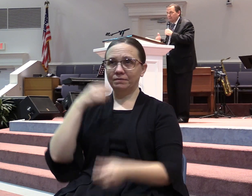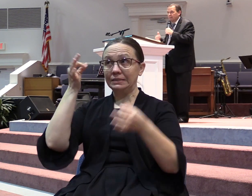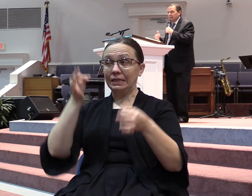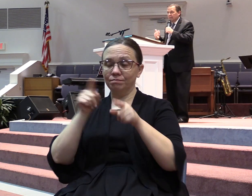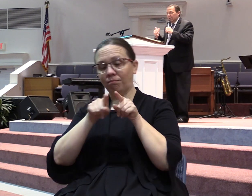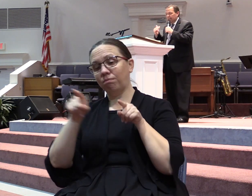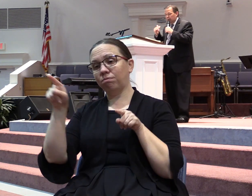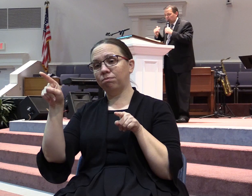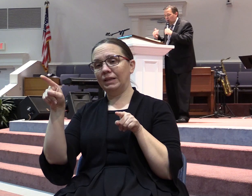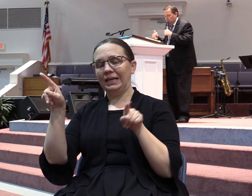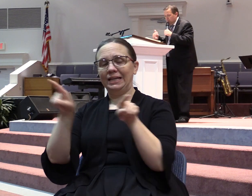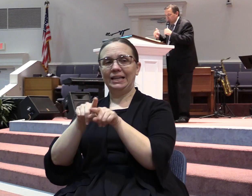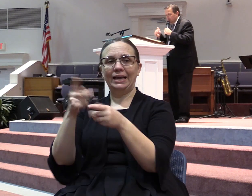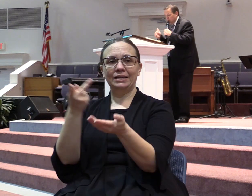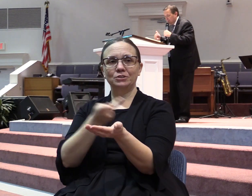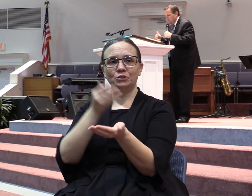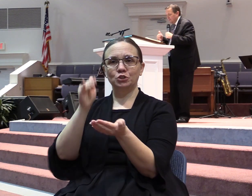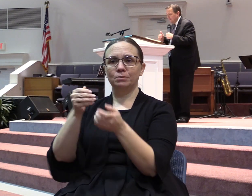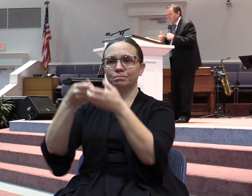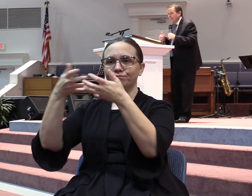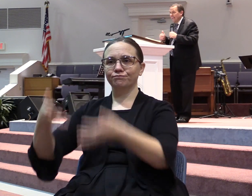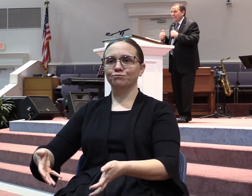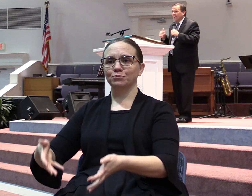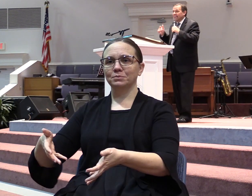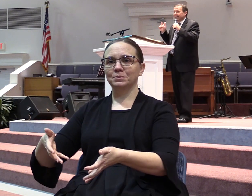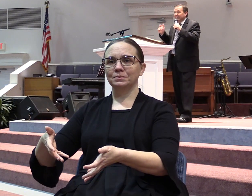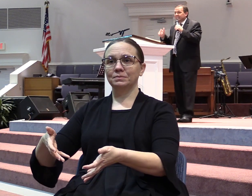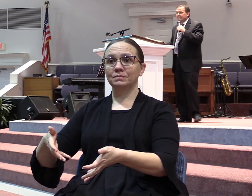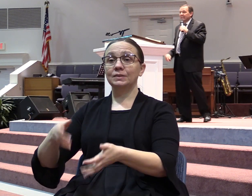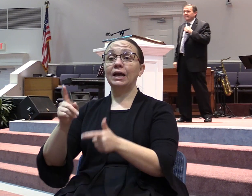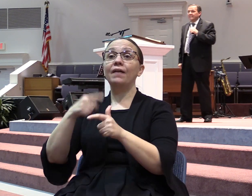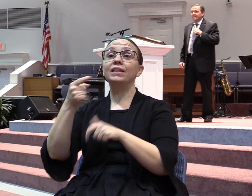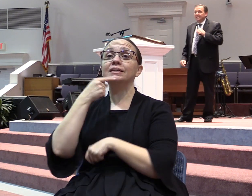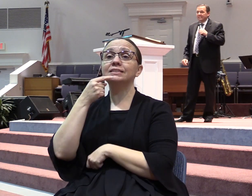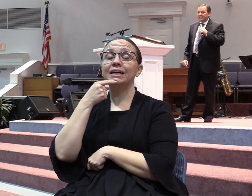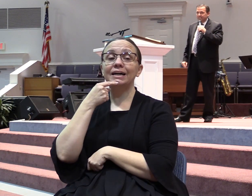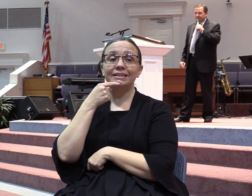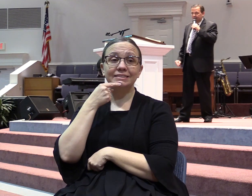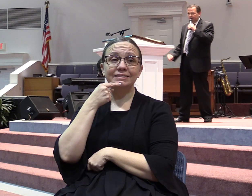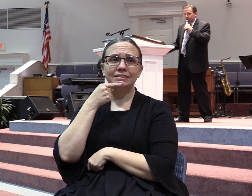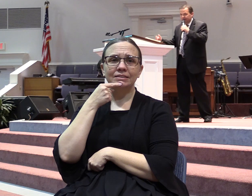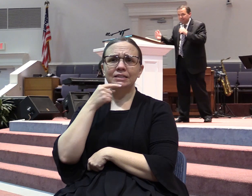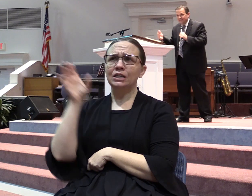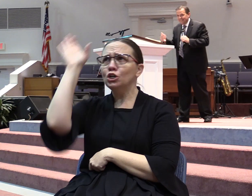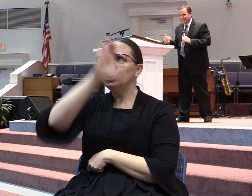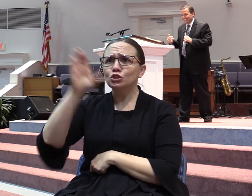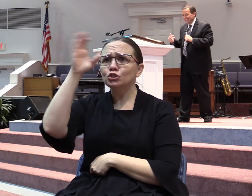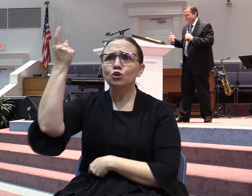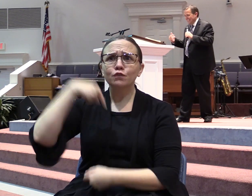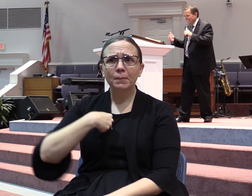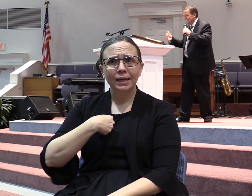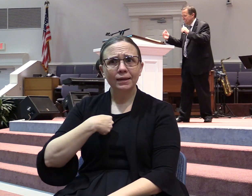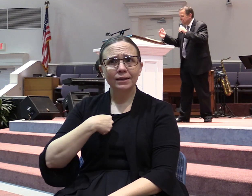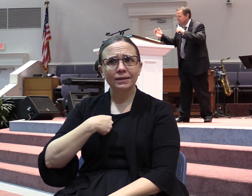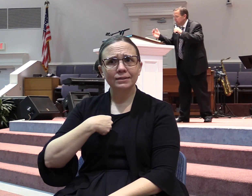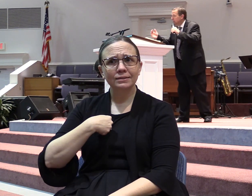astray like a lost sheep. And then he said, seek for me.